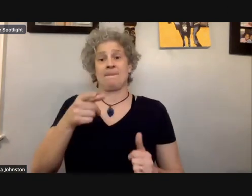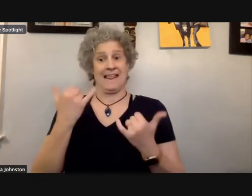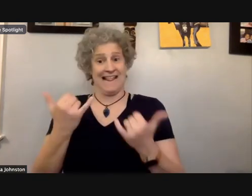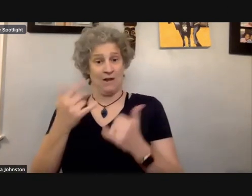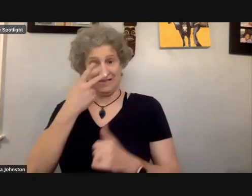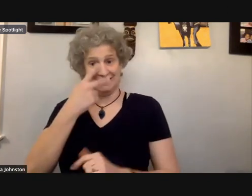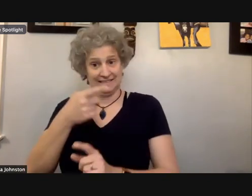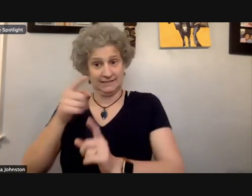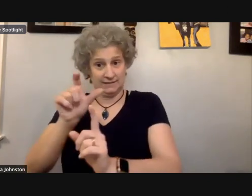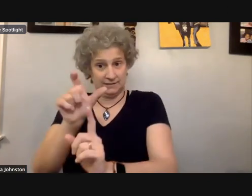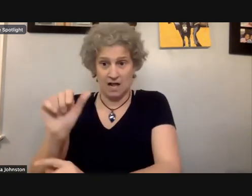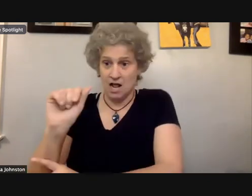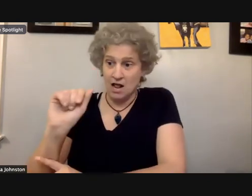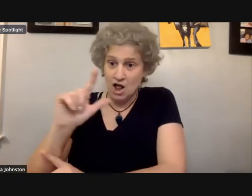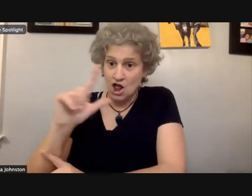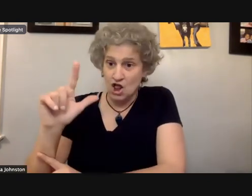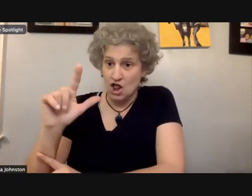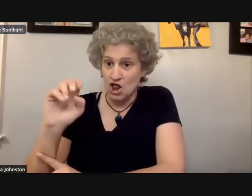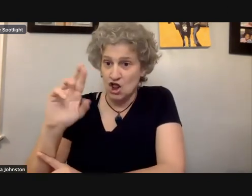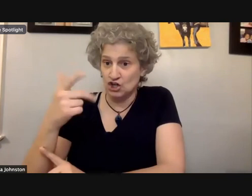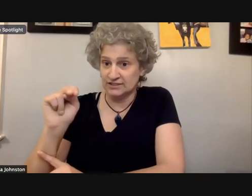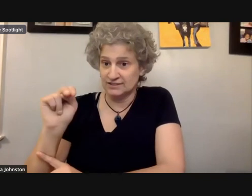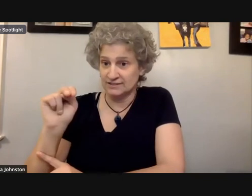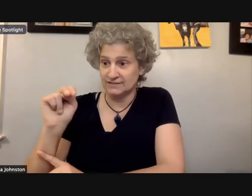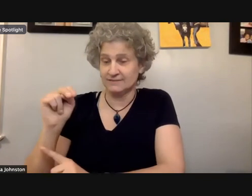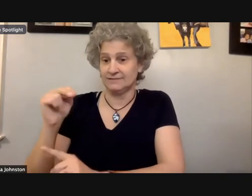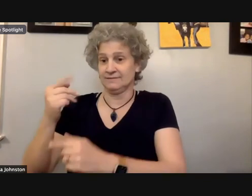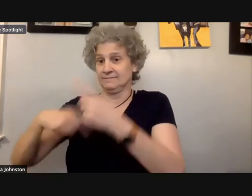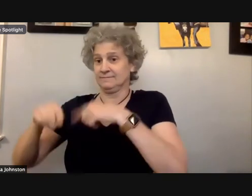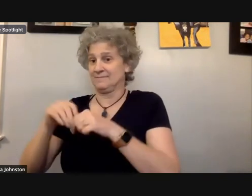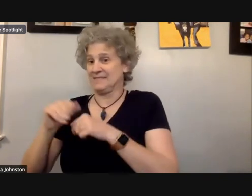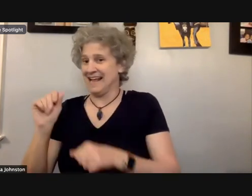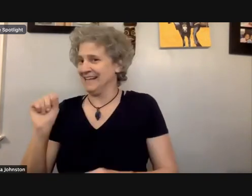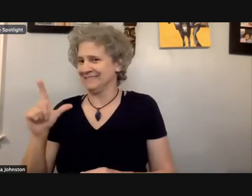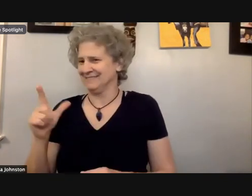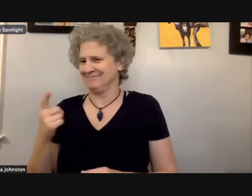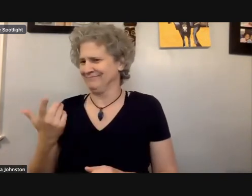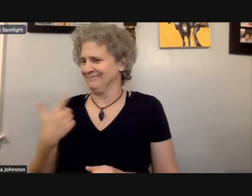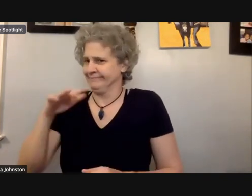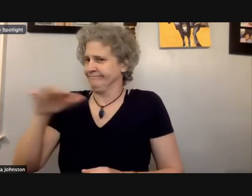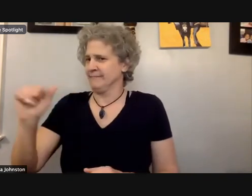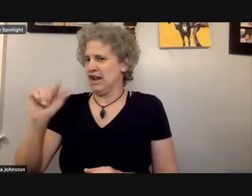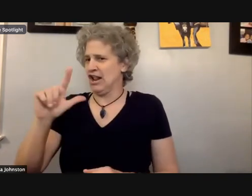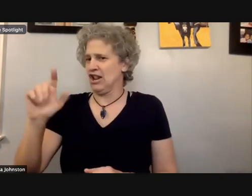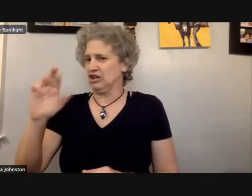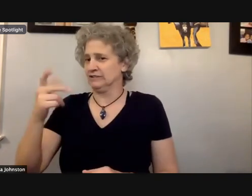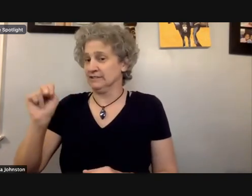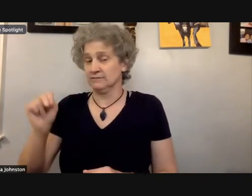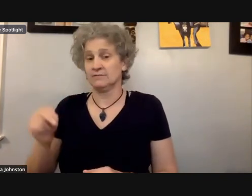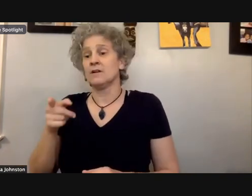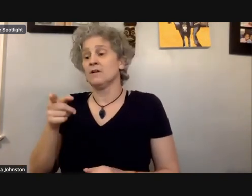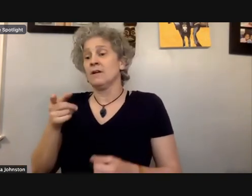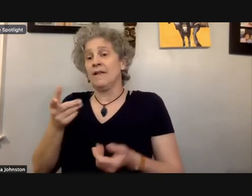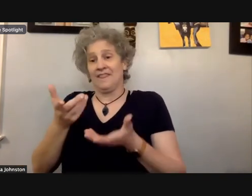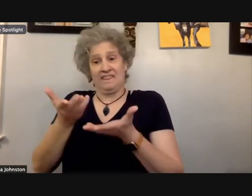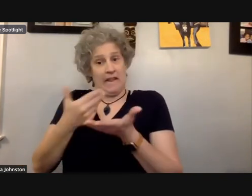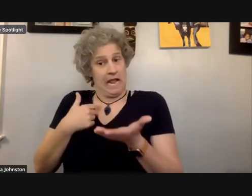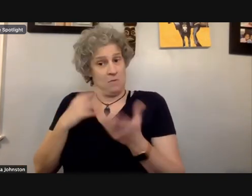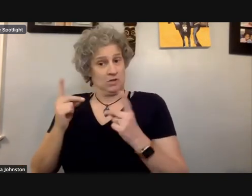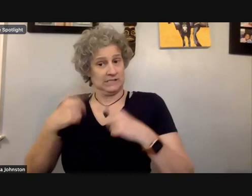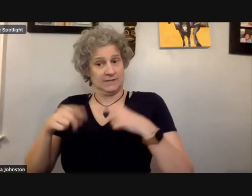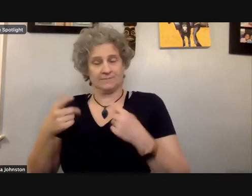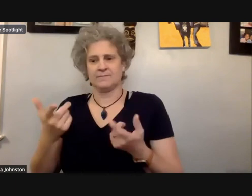So again, this is a good, just kind of a nice visual for your children. So you see allergen. There is no sign for that in ASL. I would